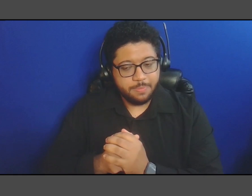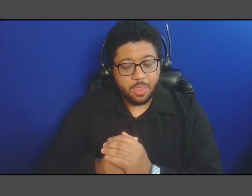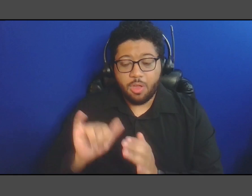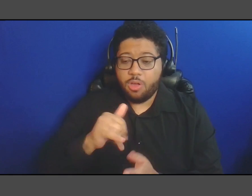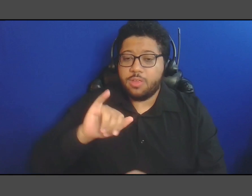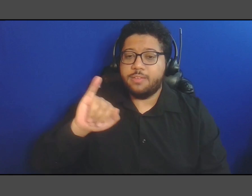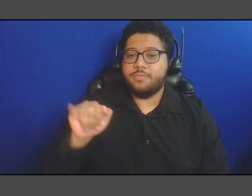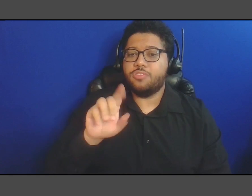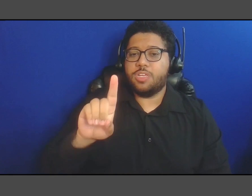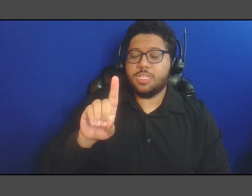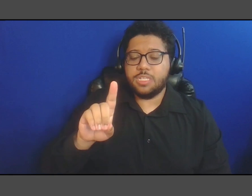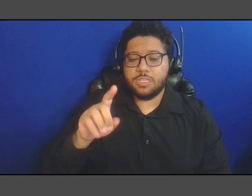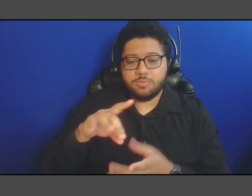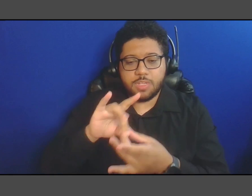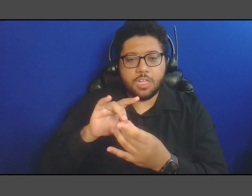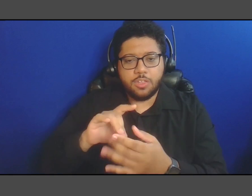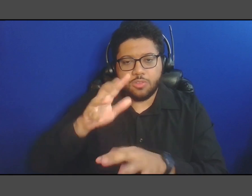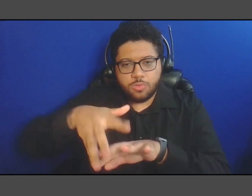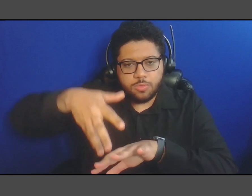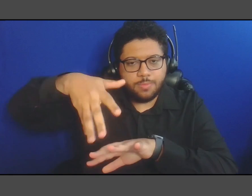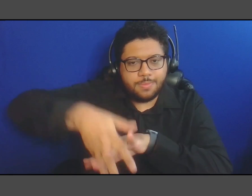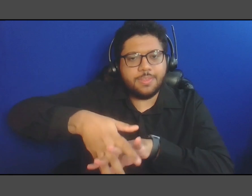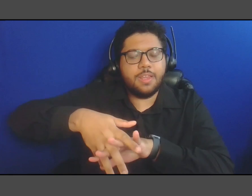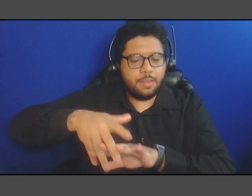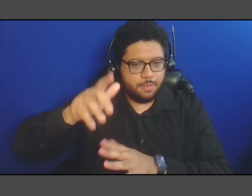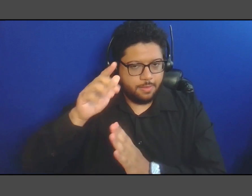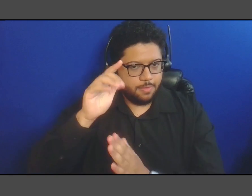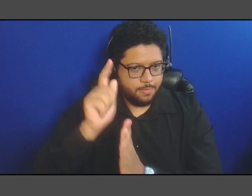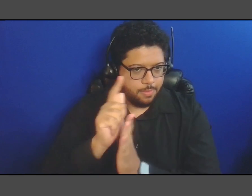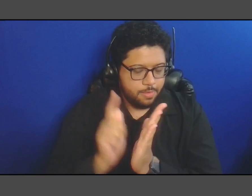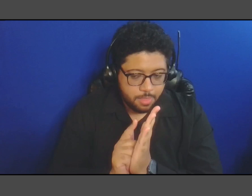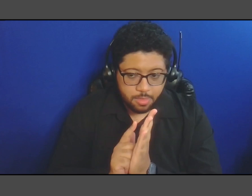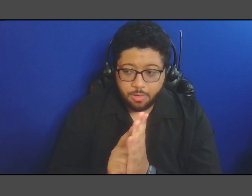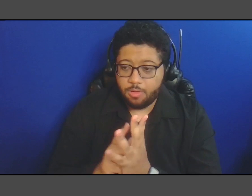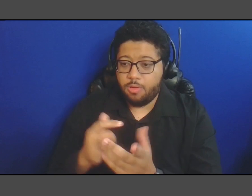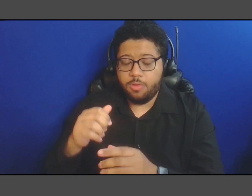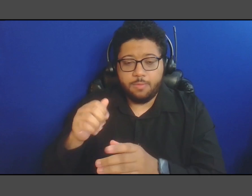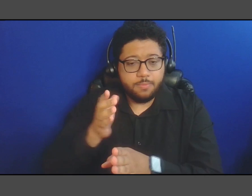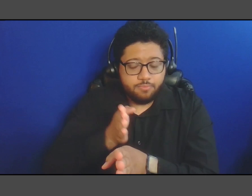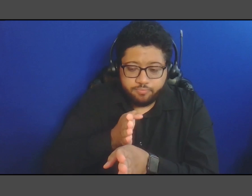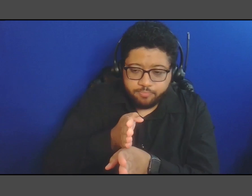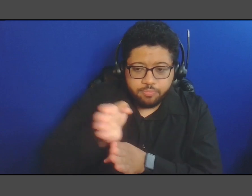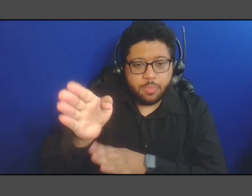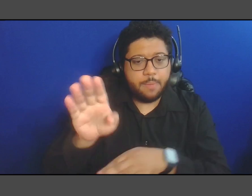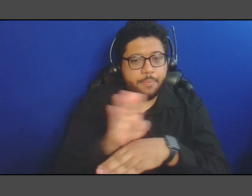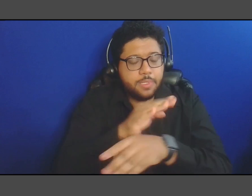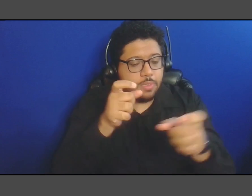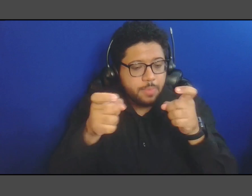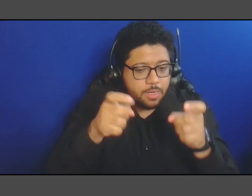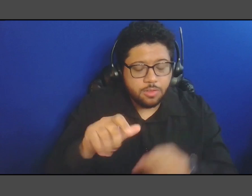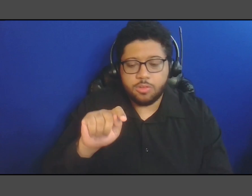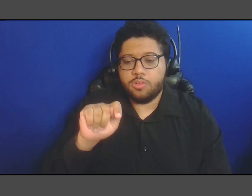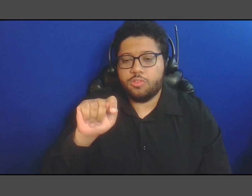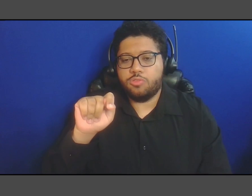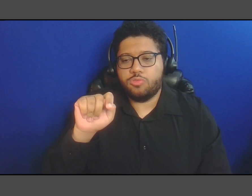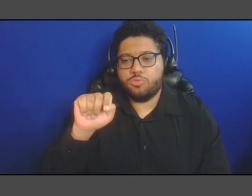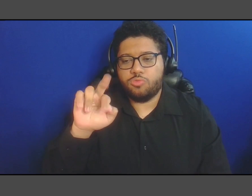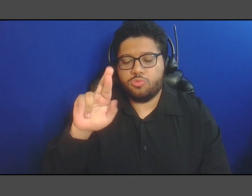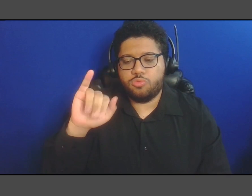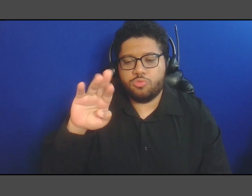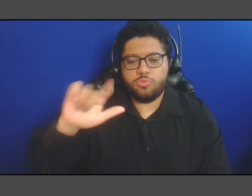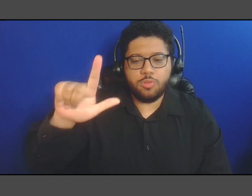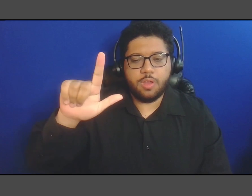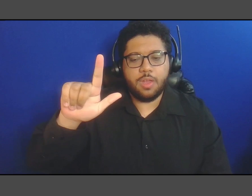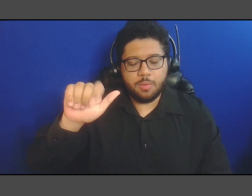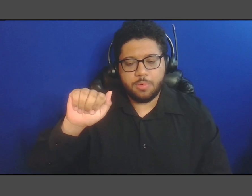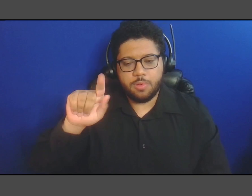worked in the fields of business management, tribal administration, and community development before entering her first political post in